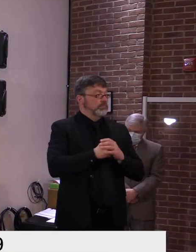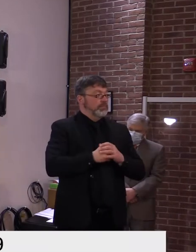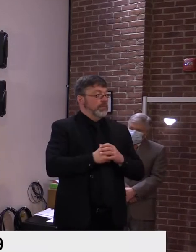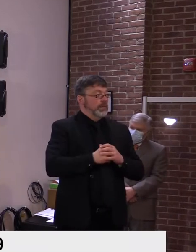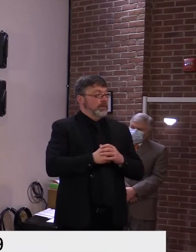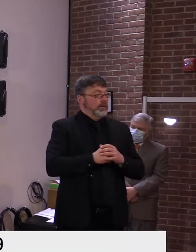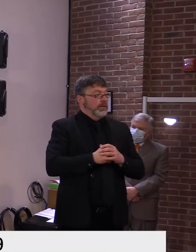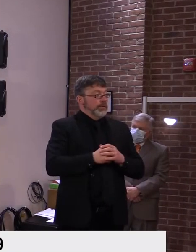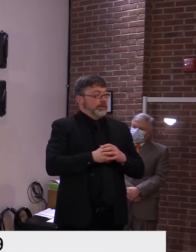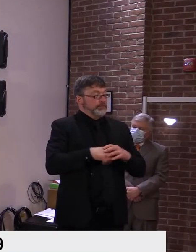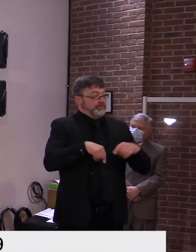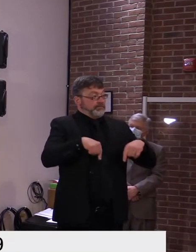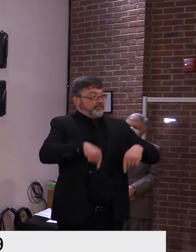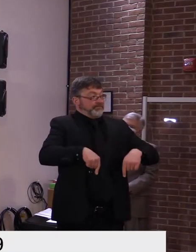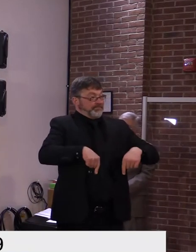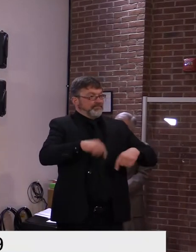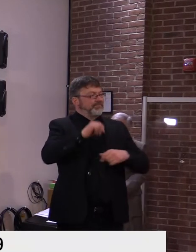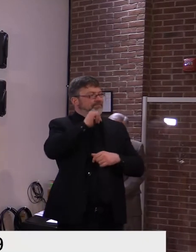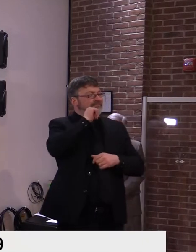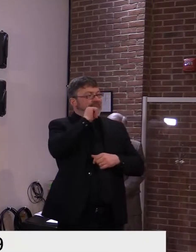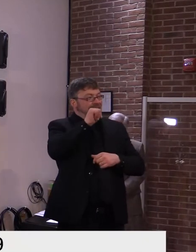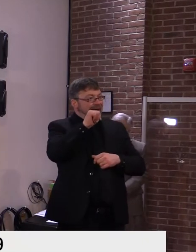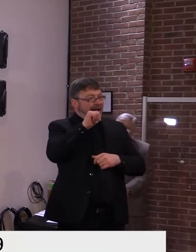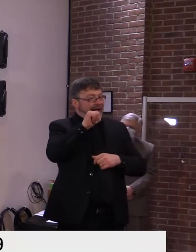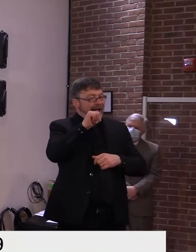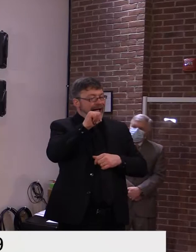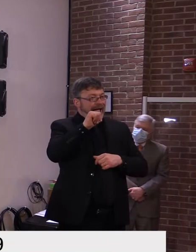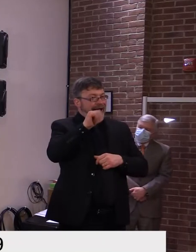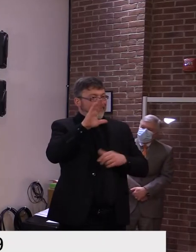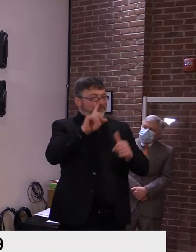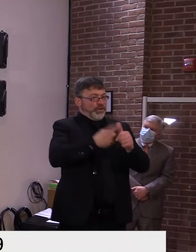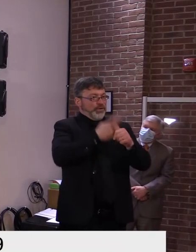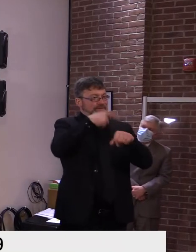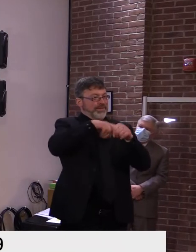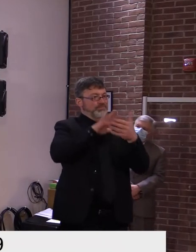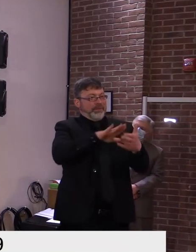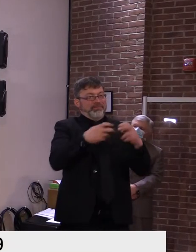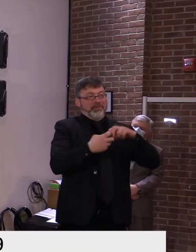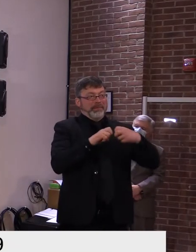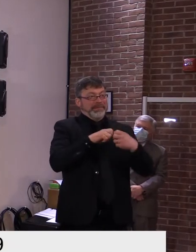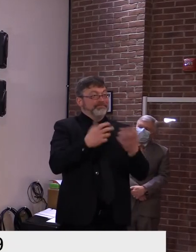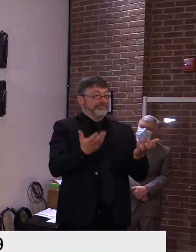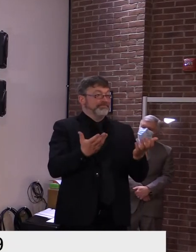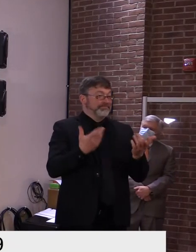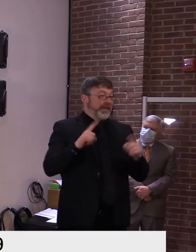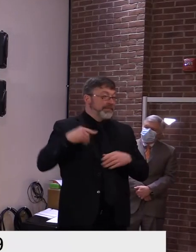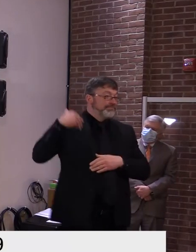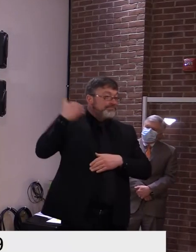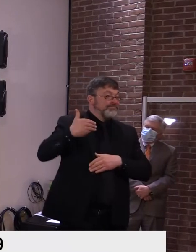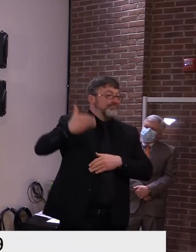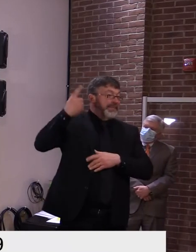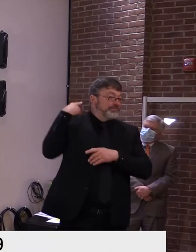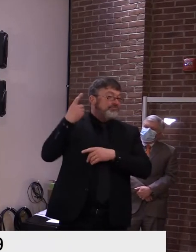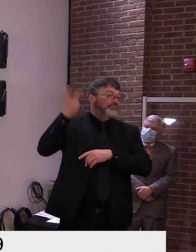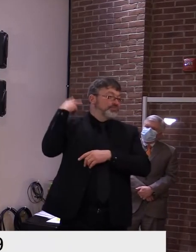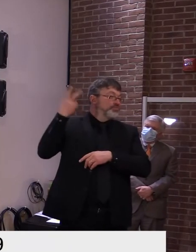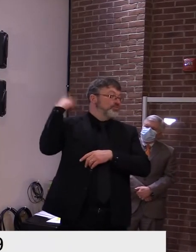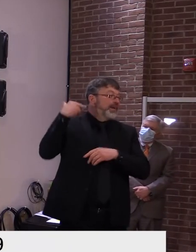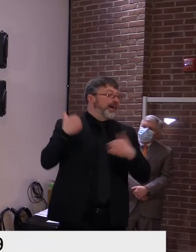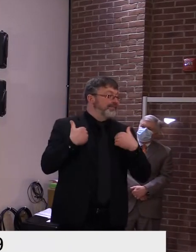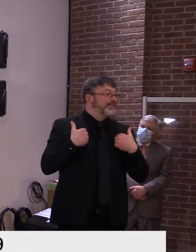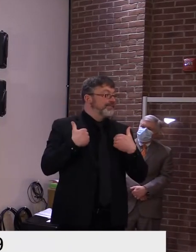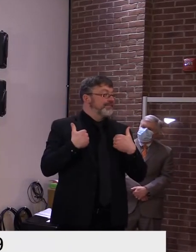grips with this. This has been around for quite some time, and the last time that there was anything significant done about